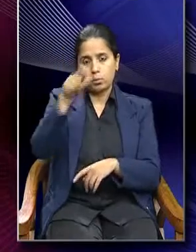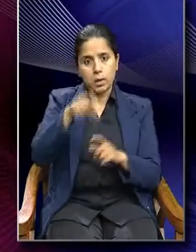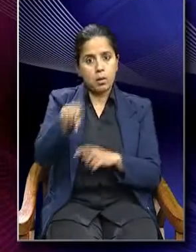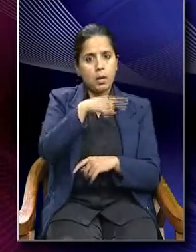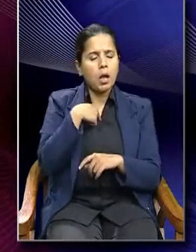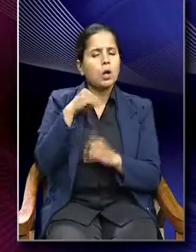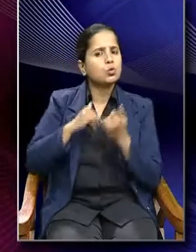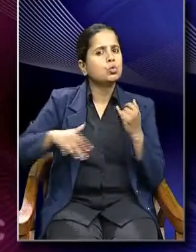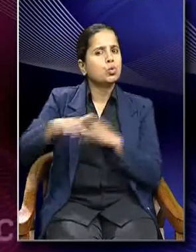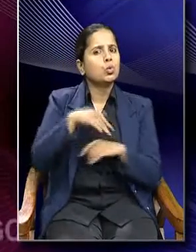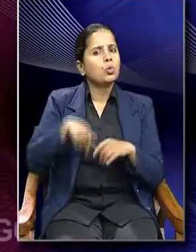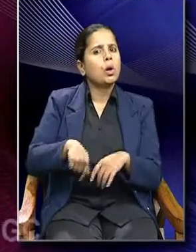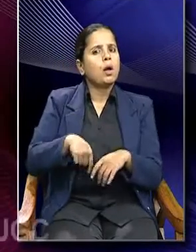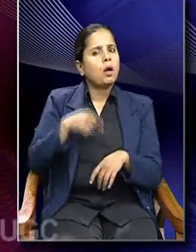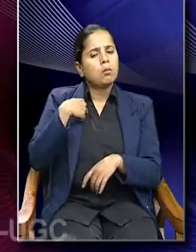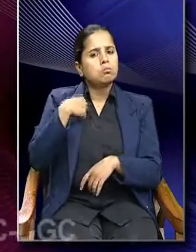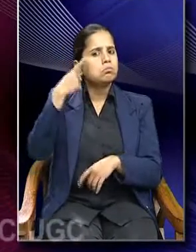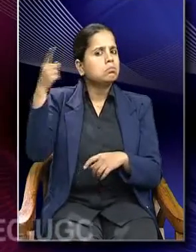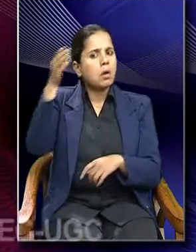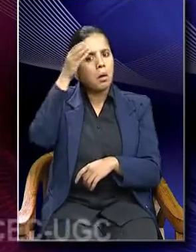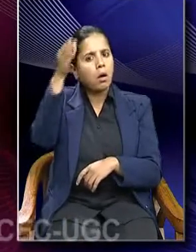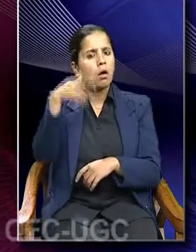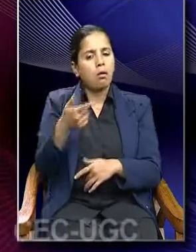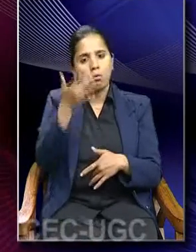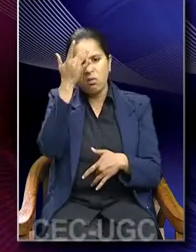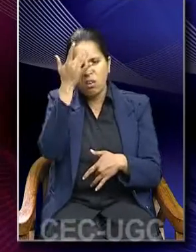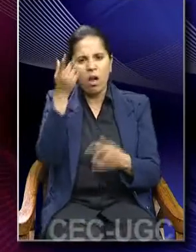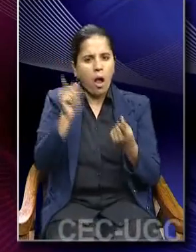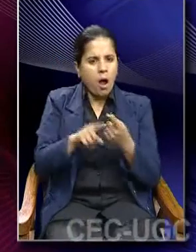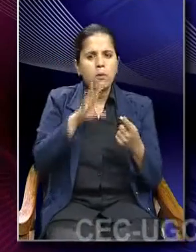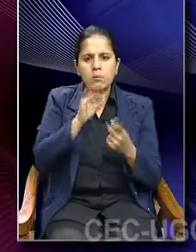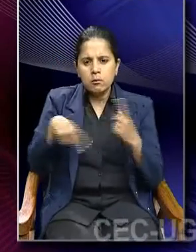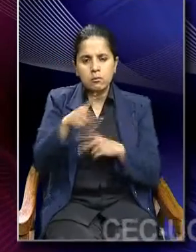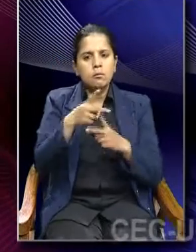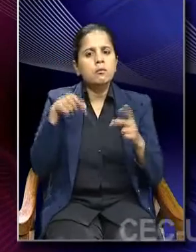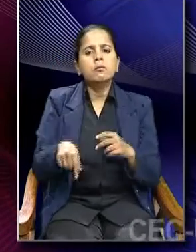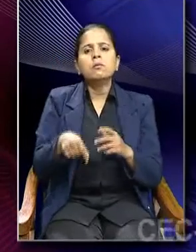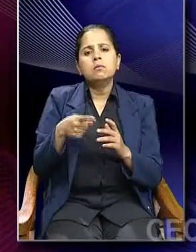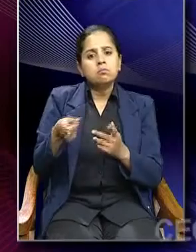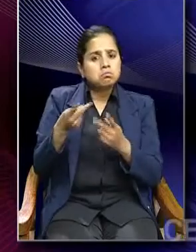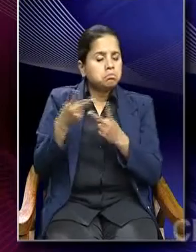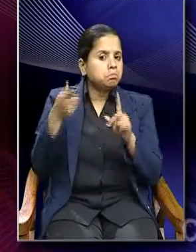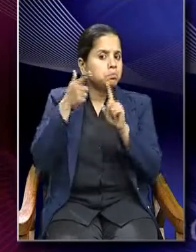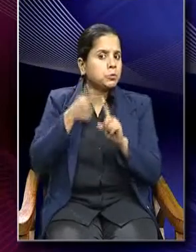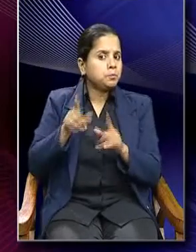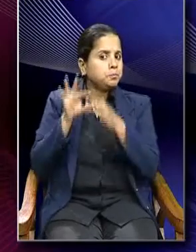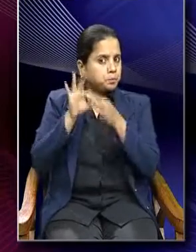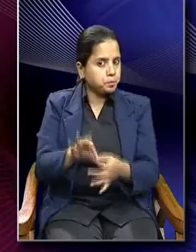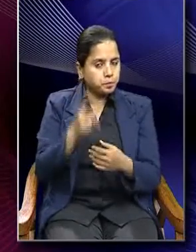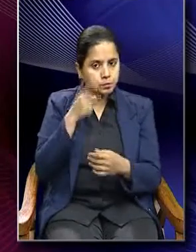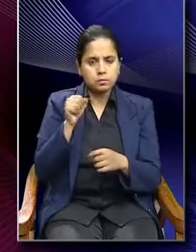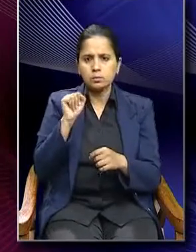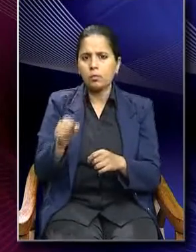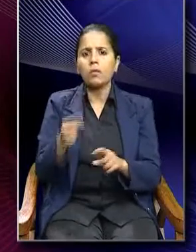social aspect of becoming ill and the privilege and obligations that come with it. His main